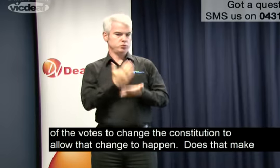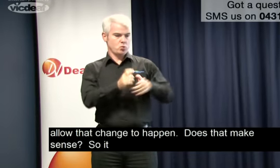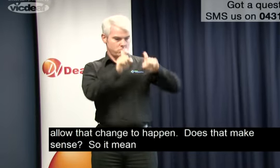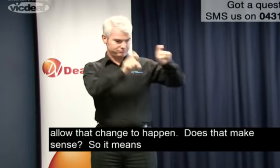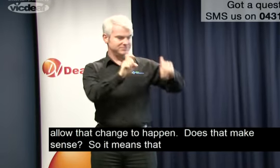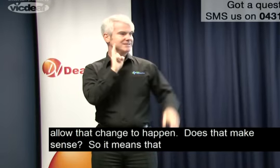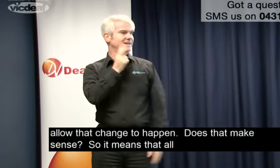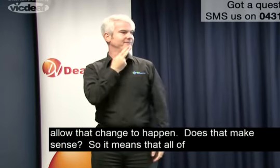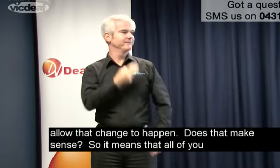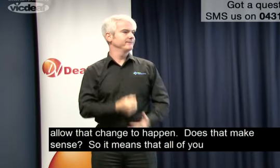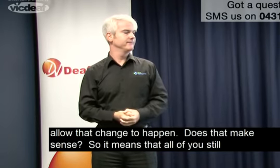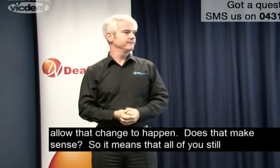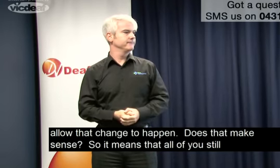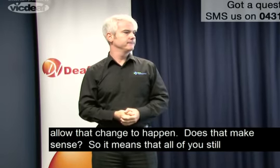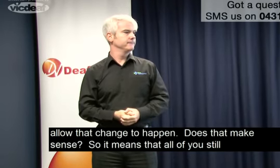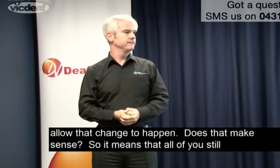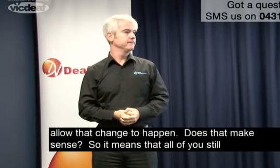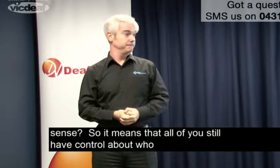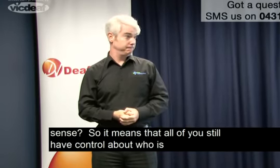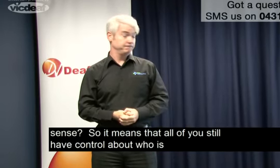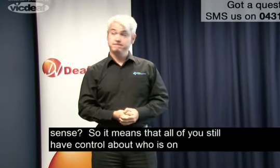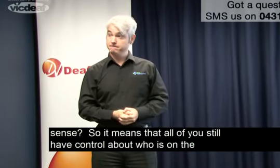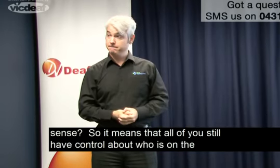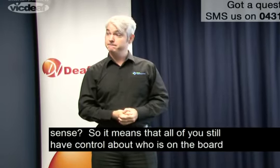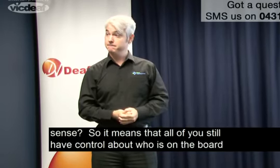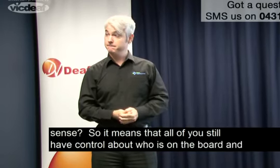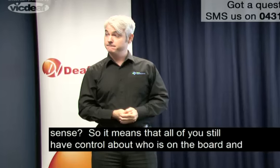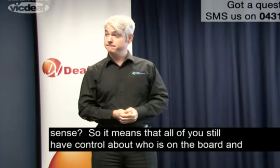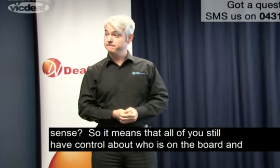is on the board and ensuring that signing deaf people stay on the board.